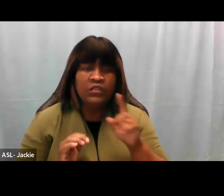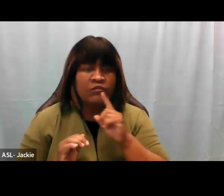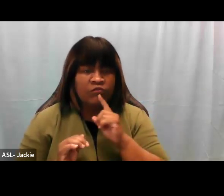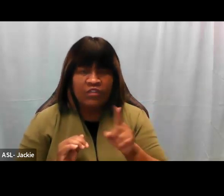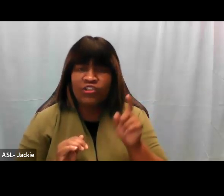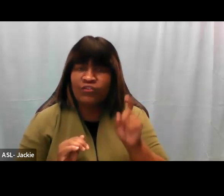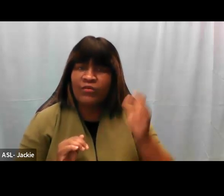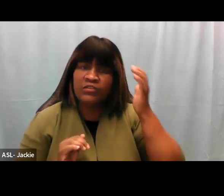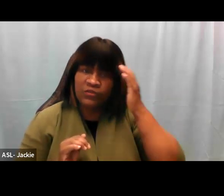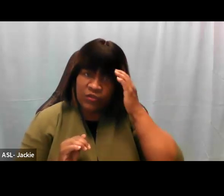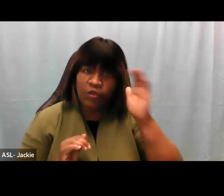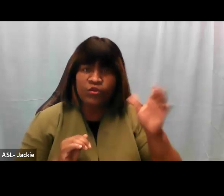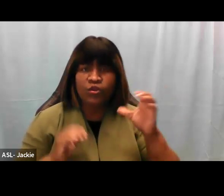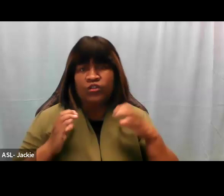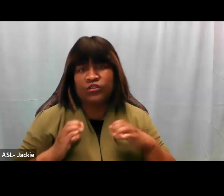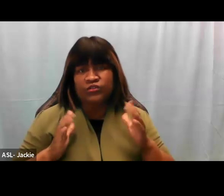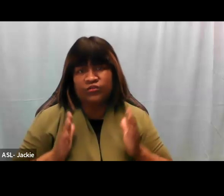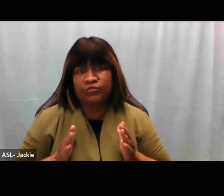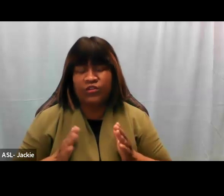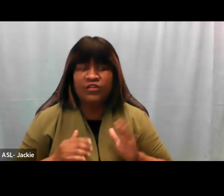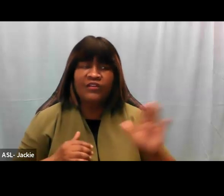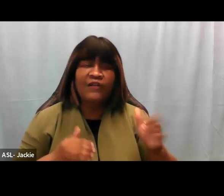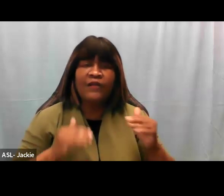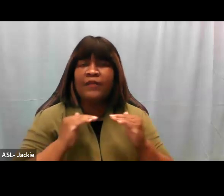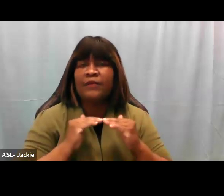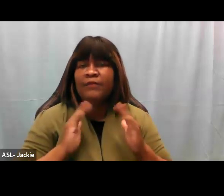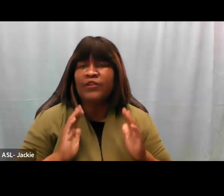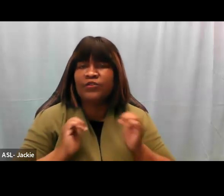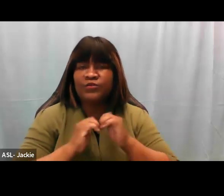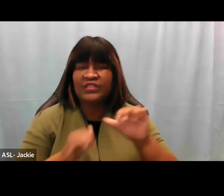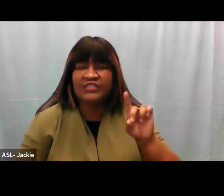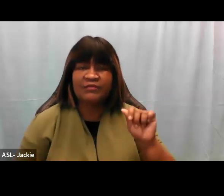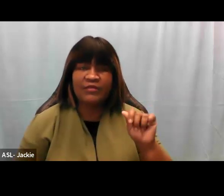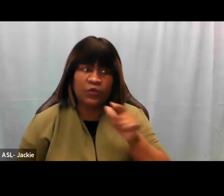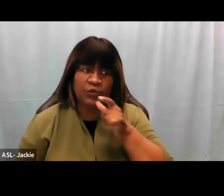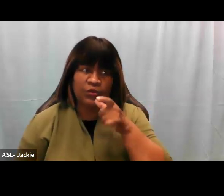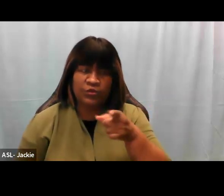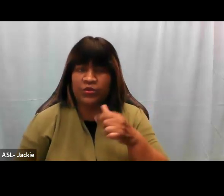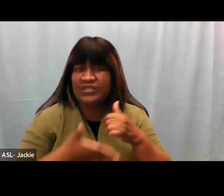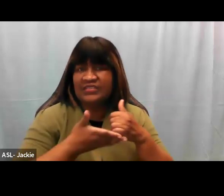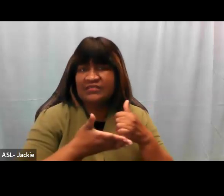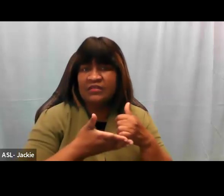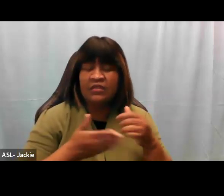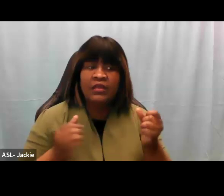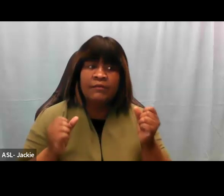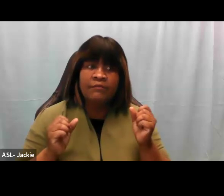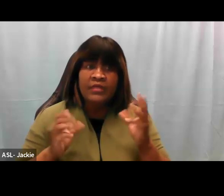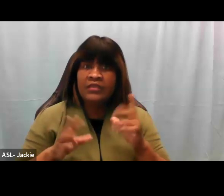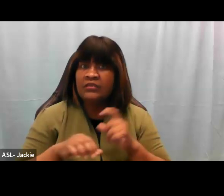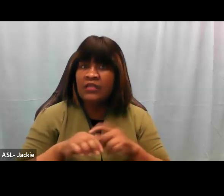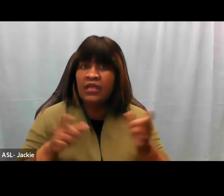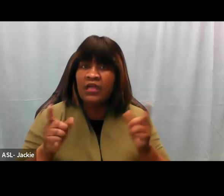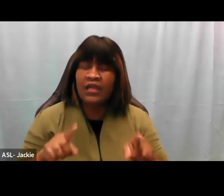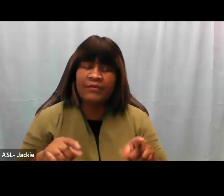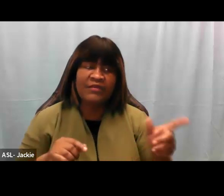get to know your consumer or your fellow peers with disabilities that you are assisting. A lot of this comes down to